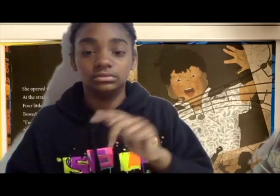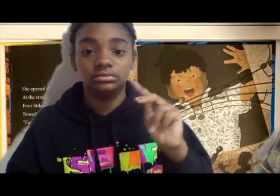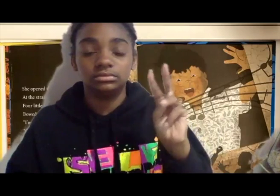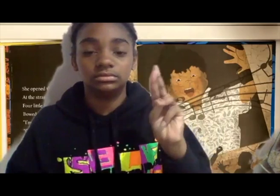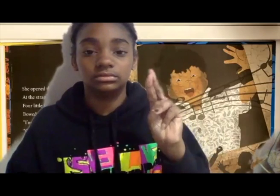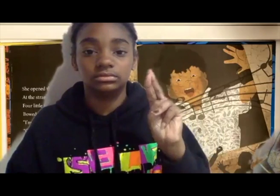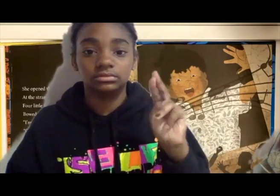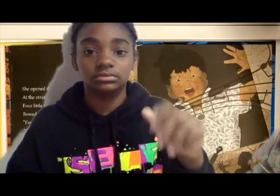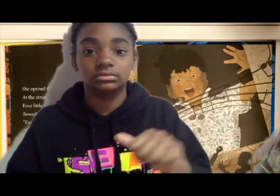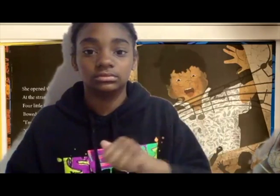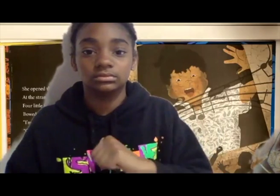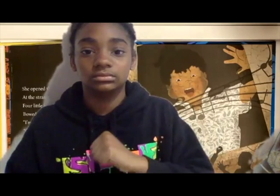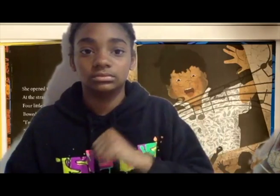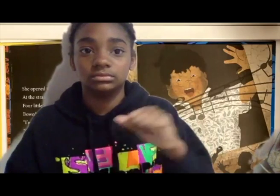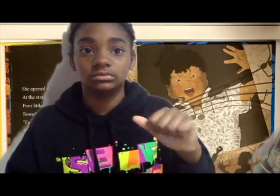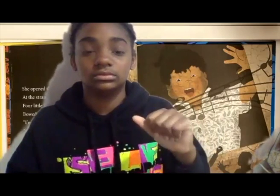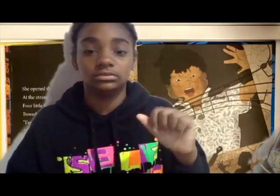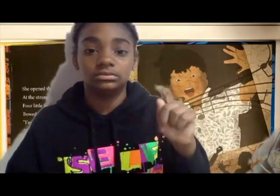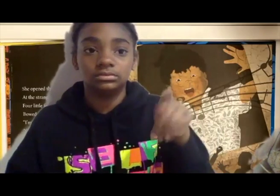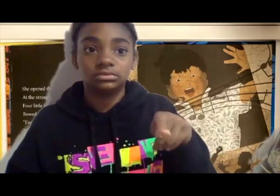My dear, we make music so sweet."